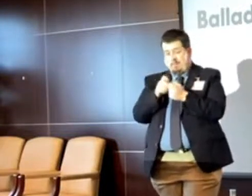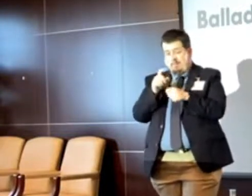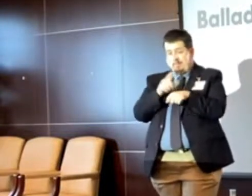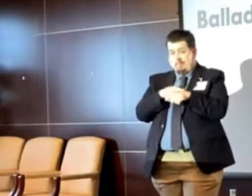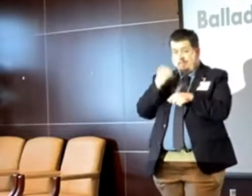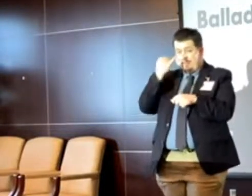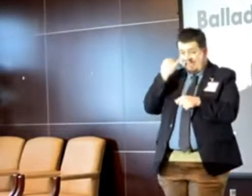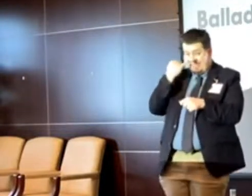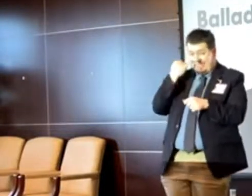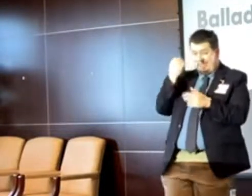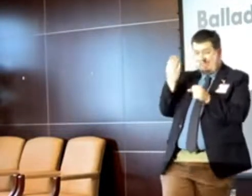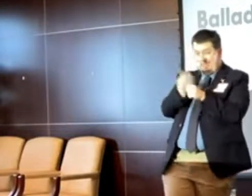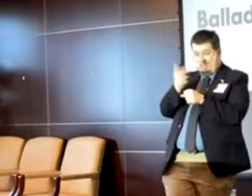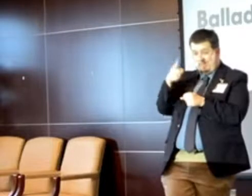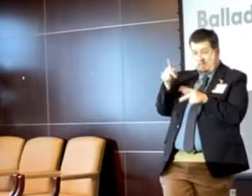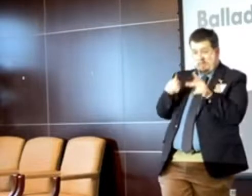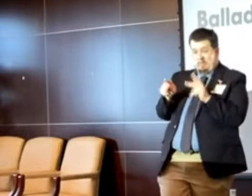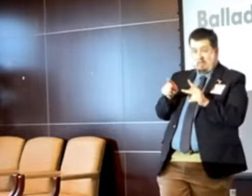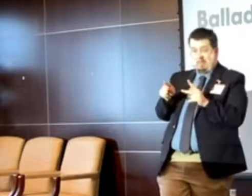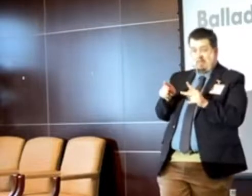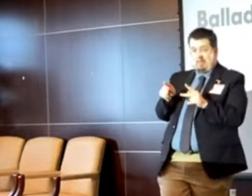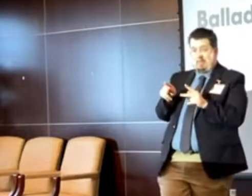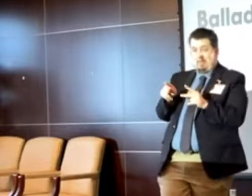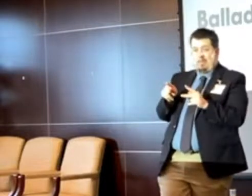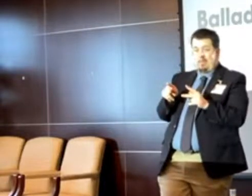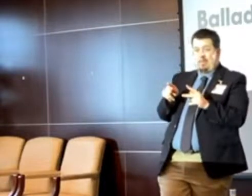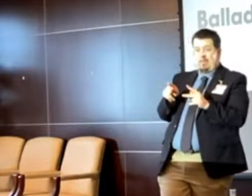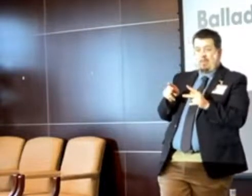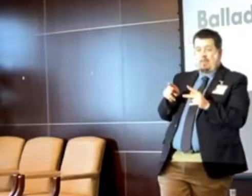are terminated, is that going to put